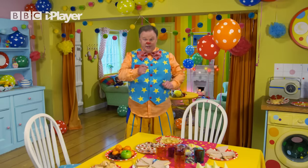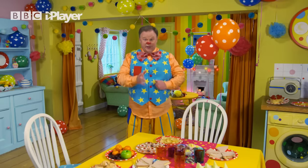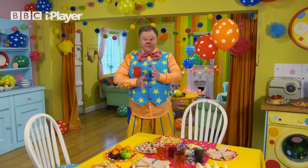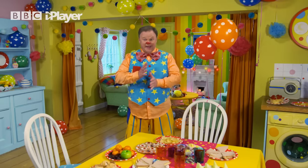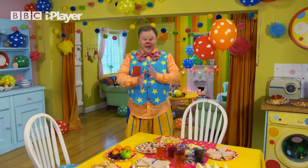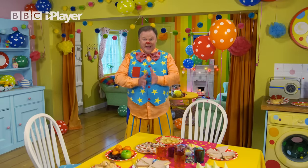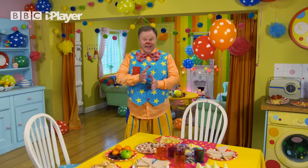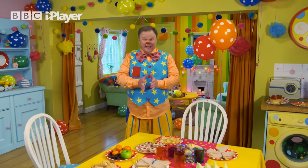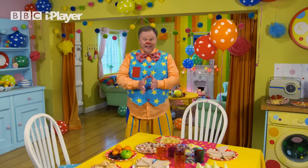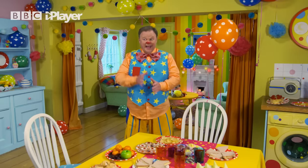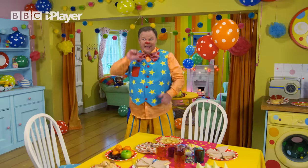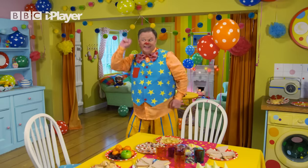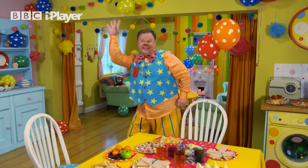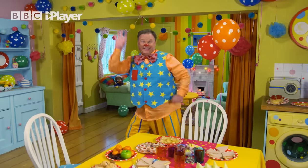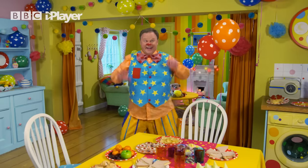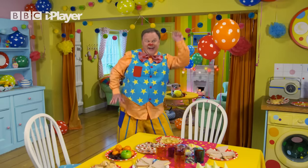You sign. Disco.